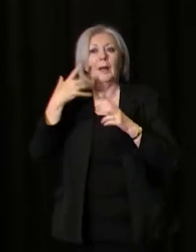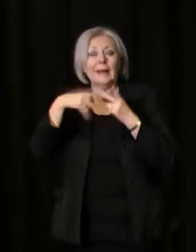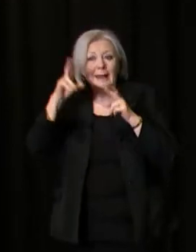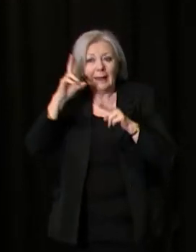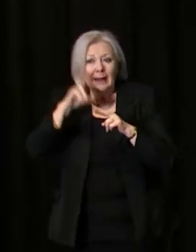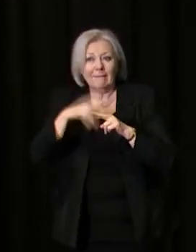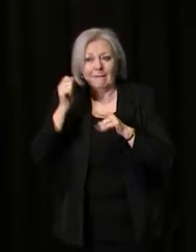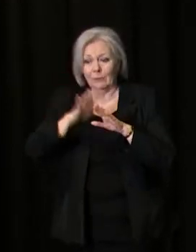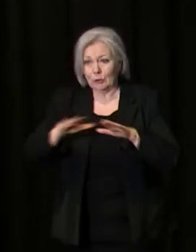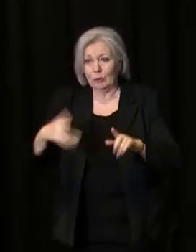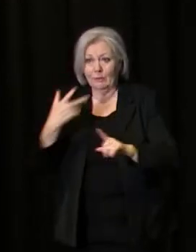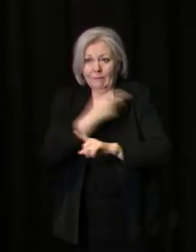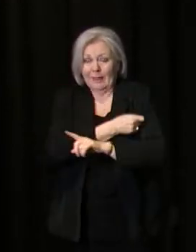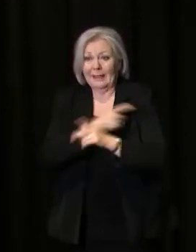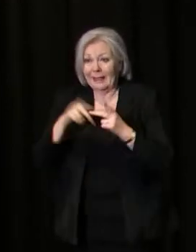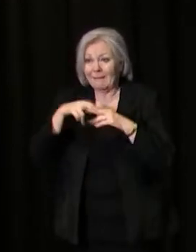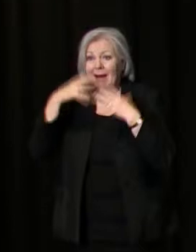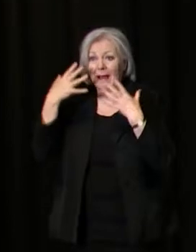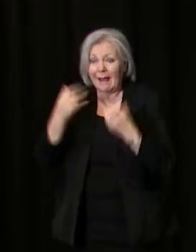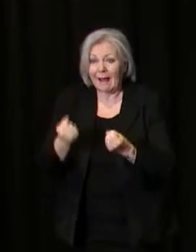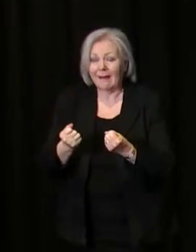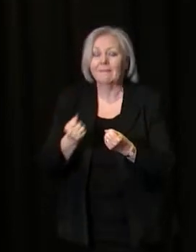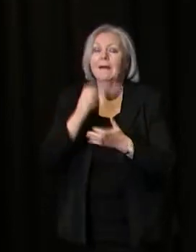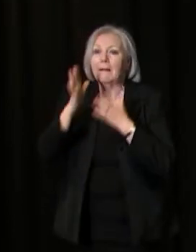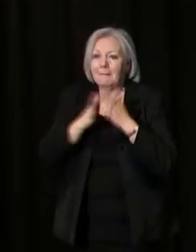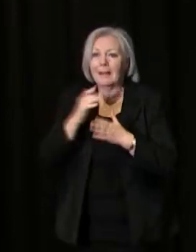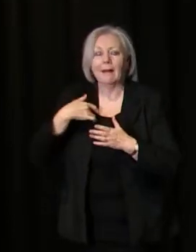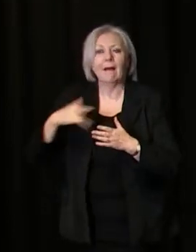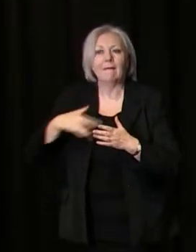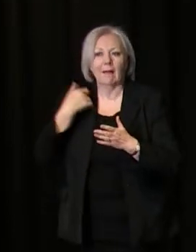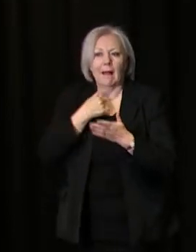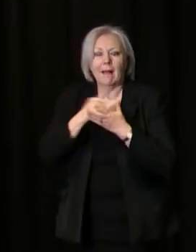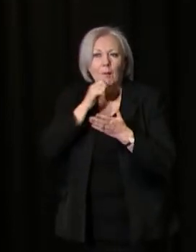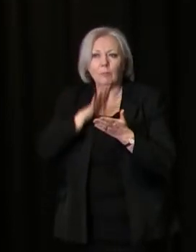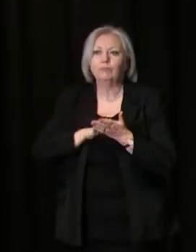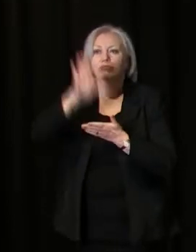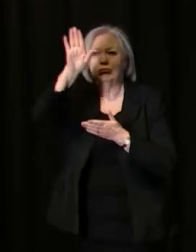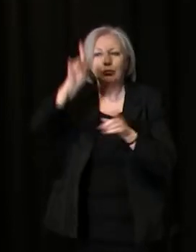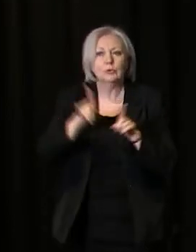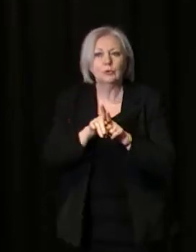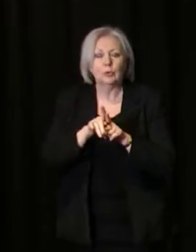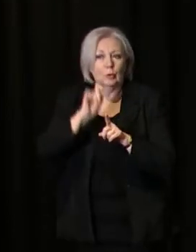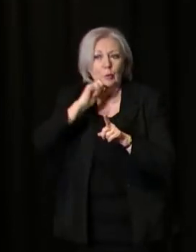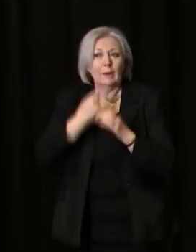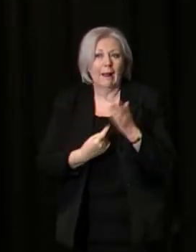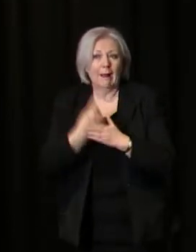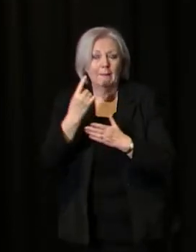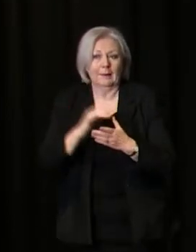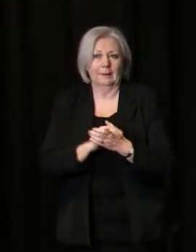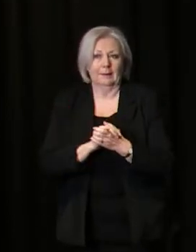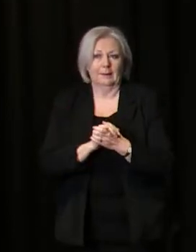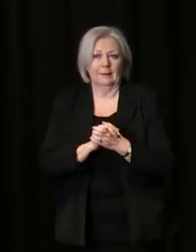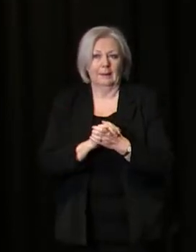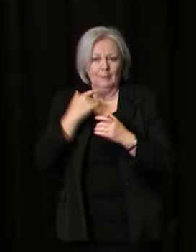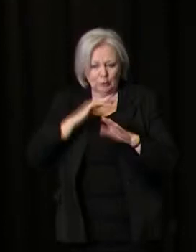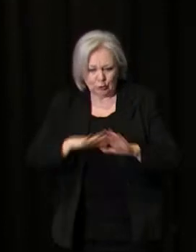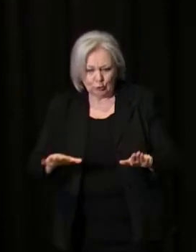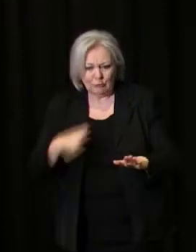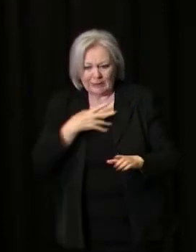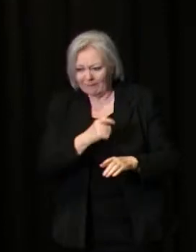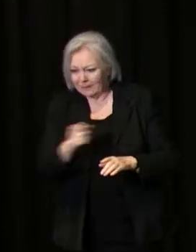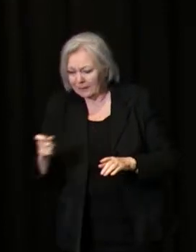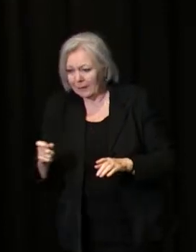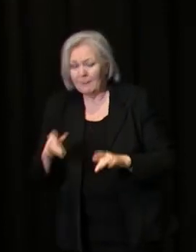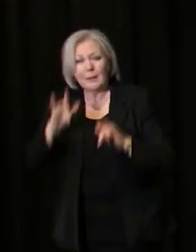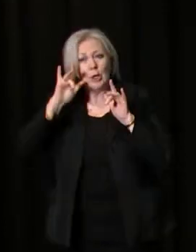pediatric vaccine, well, then I'd have no doubt that we'd be approaching the same numbers, you know, from a much younger age group. We don't